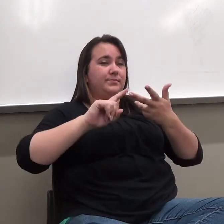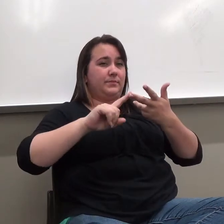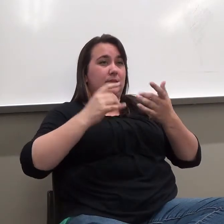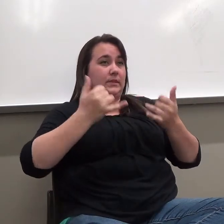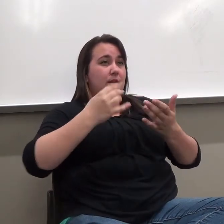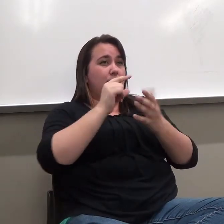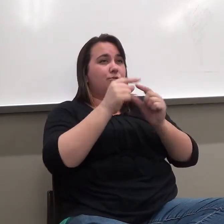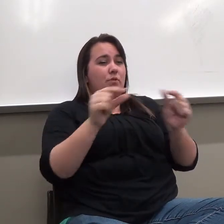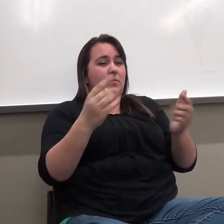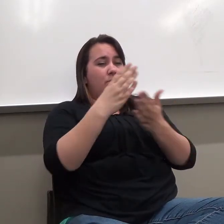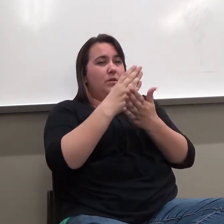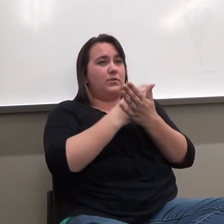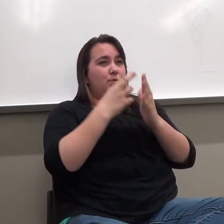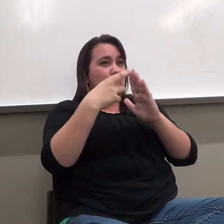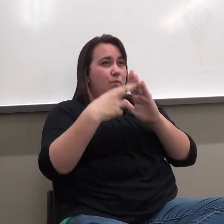today is